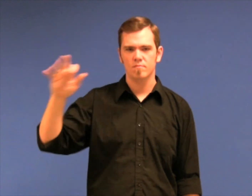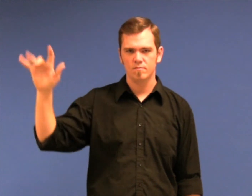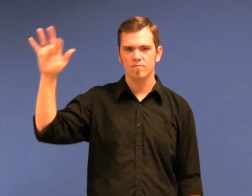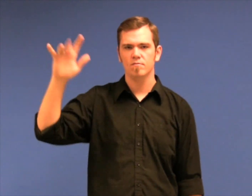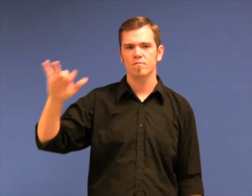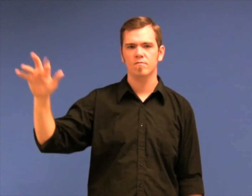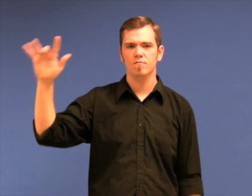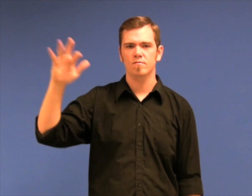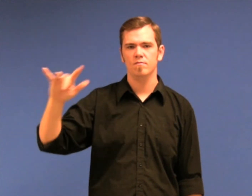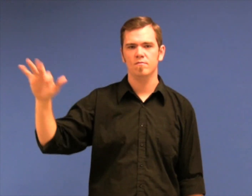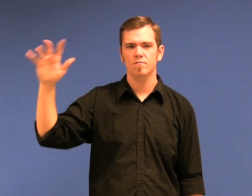Fingerspell.